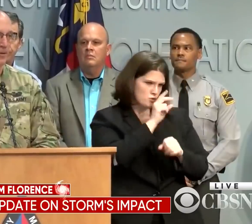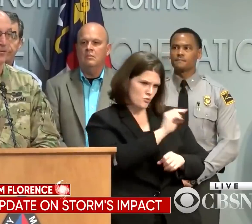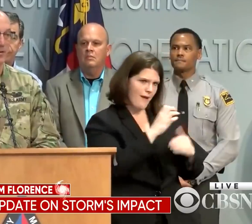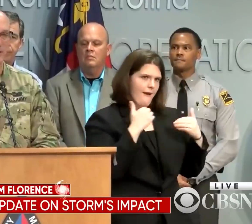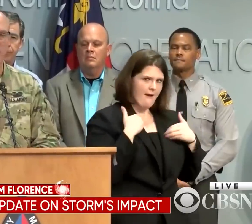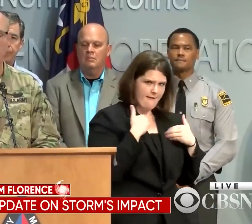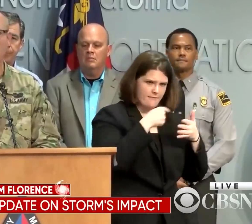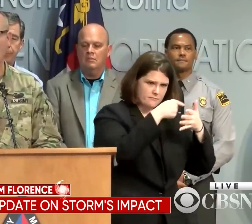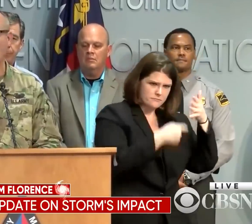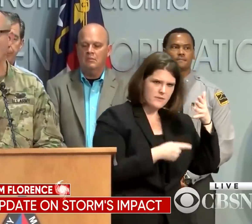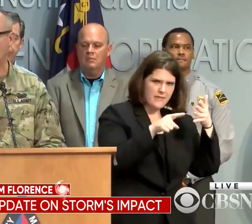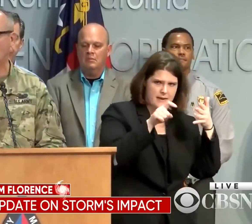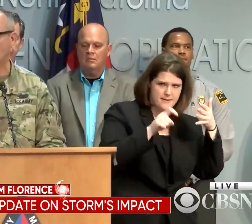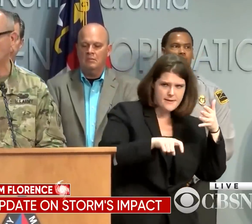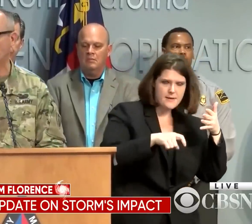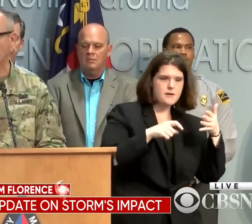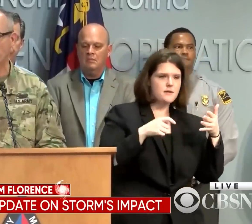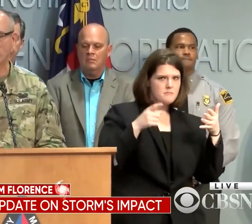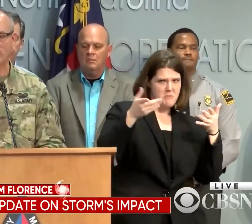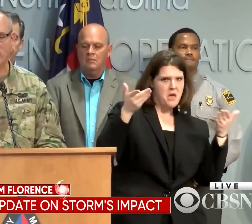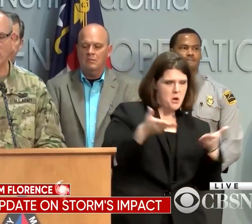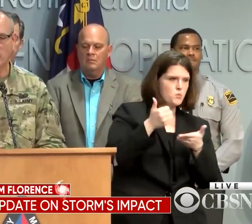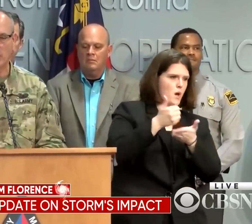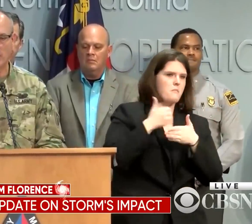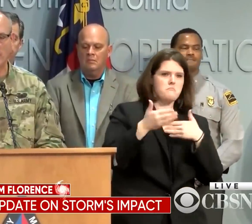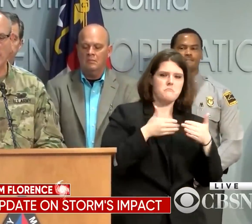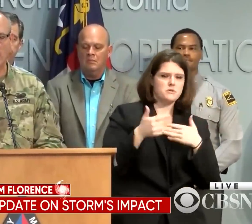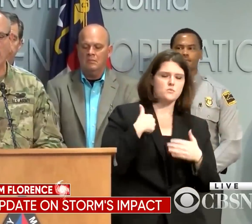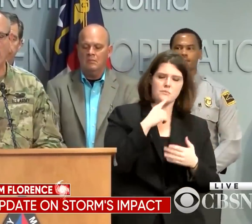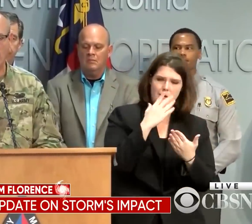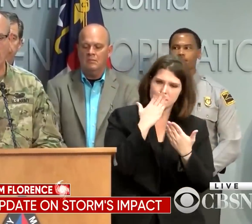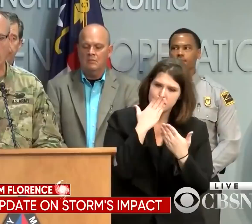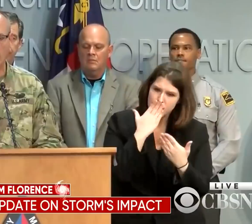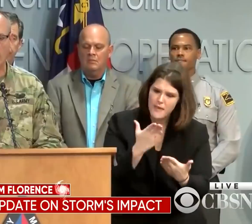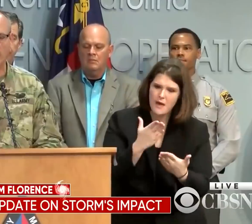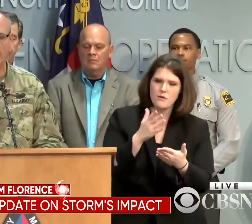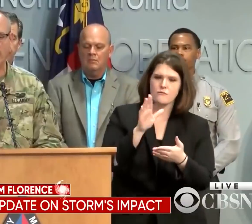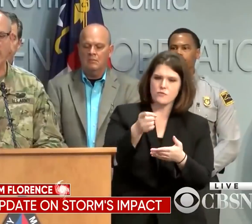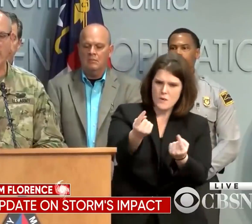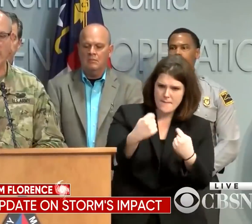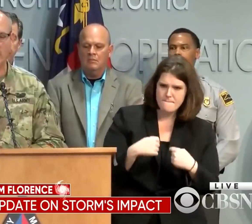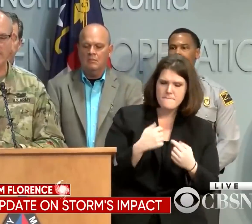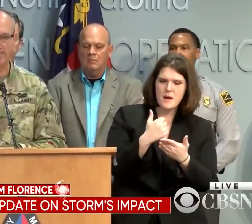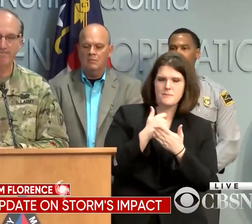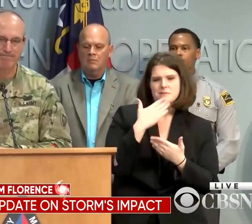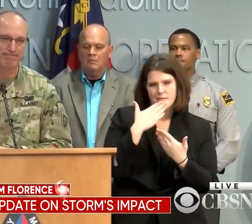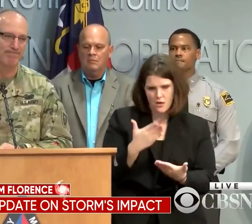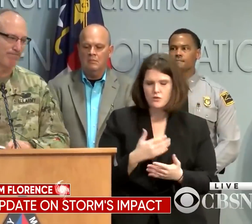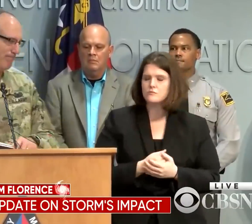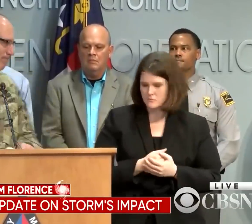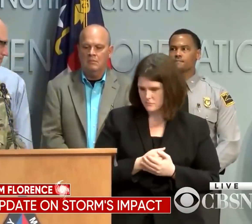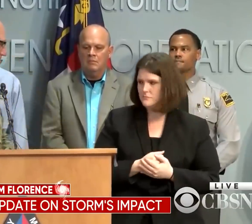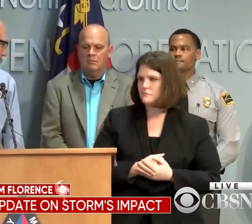that it's indeed at our disposal. So, sir, we're very glad to have you here today, and thank you.